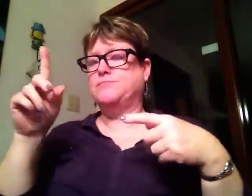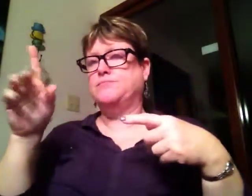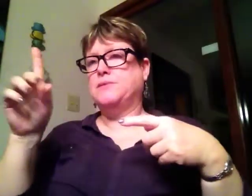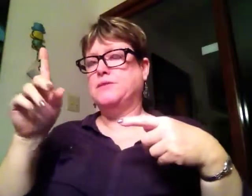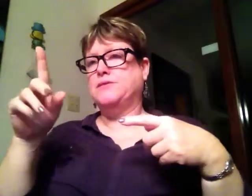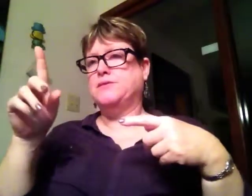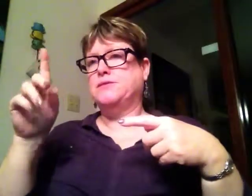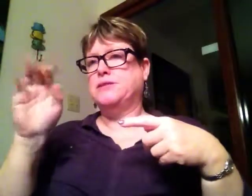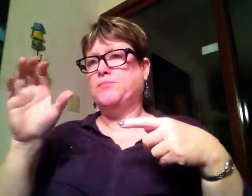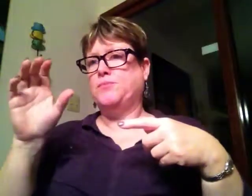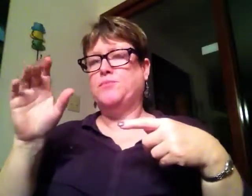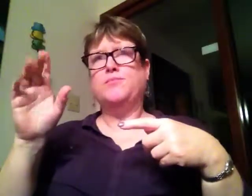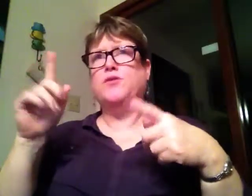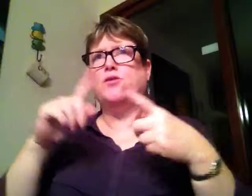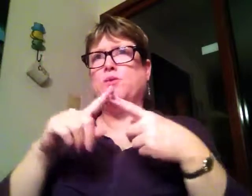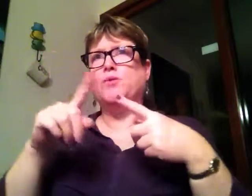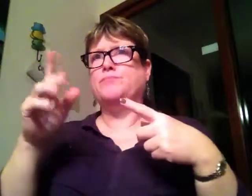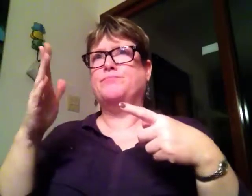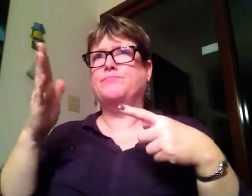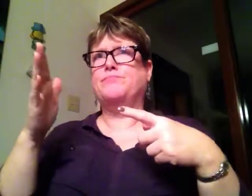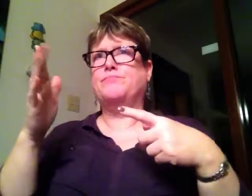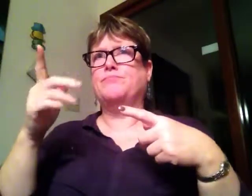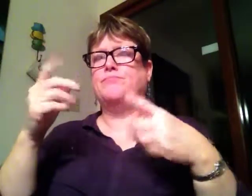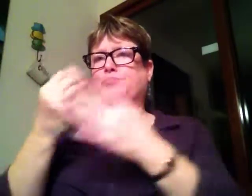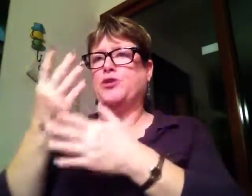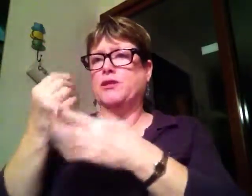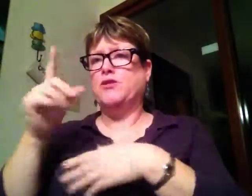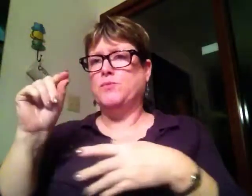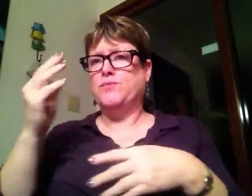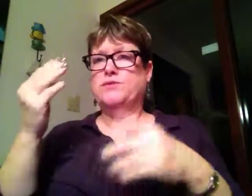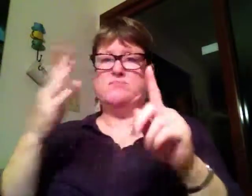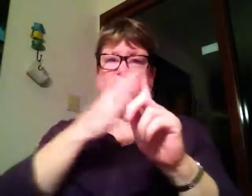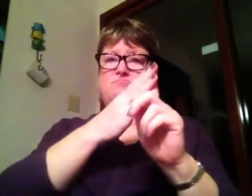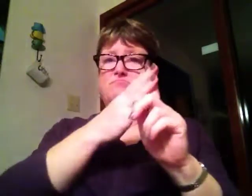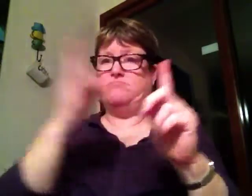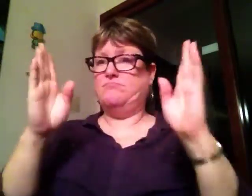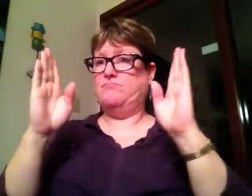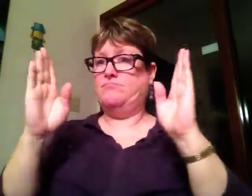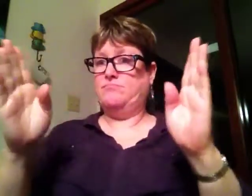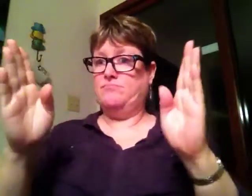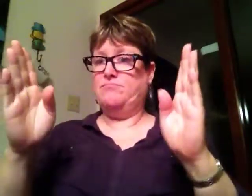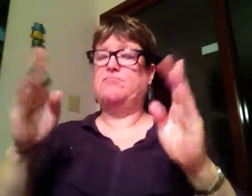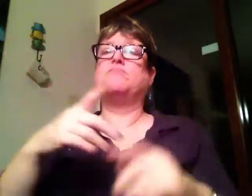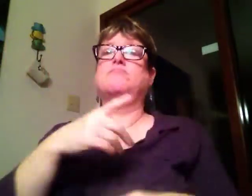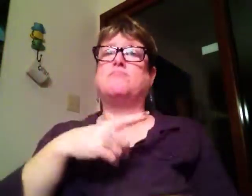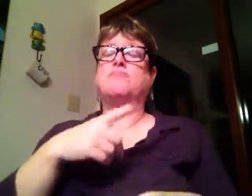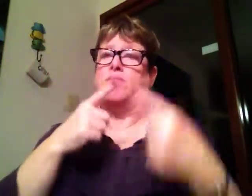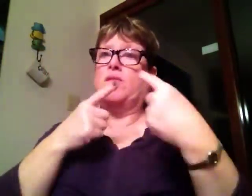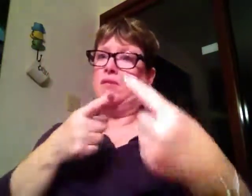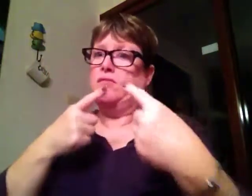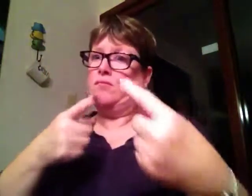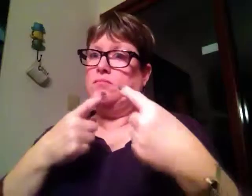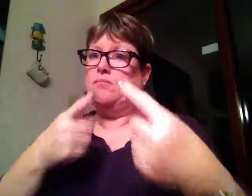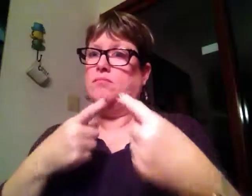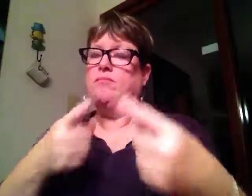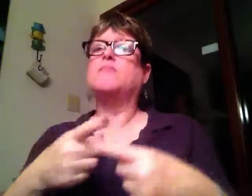Helena said they managed to save everyone and her family, but as to the fate of others in her town, no translation was